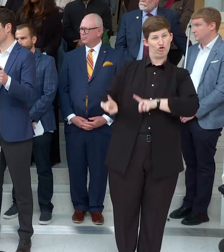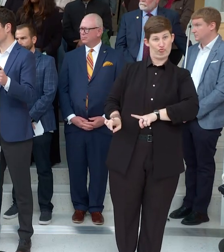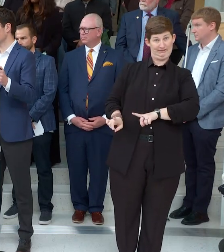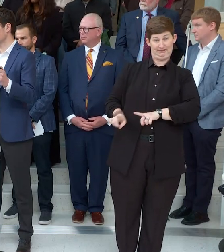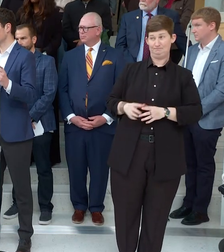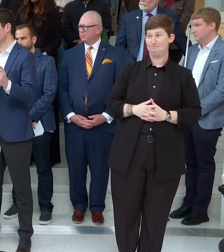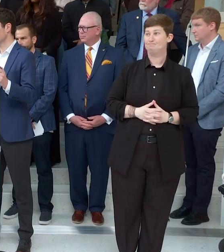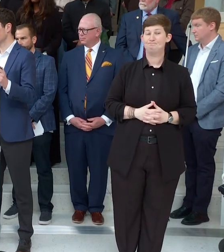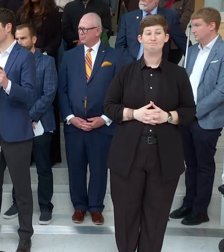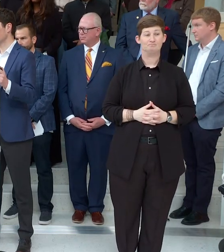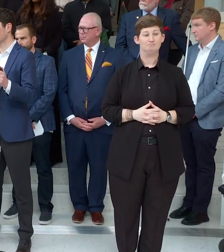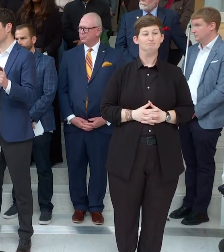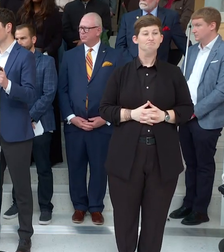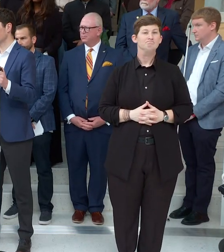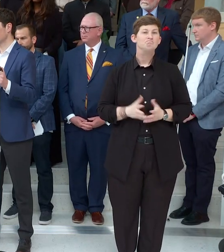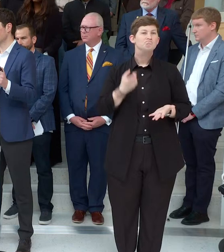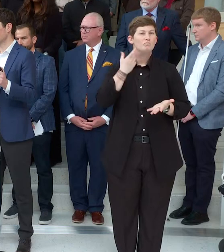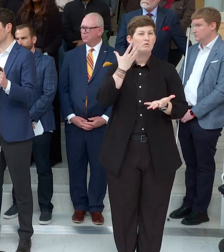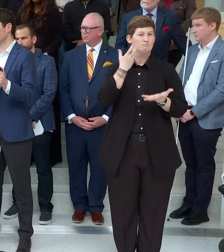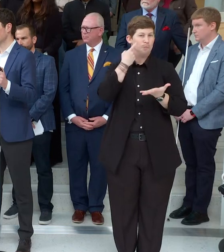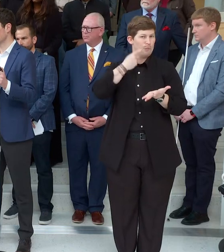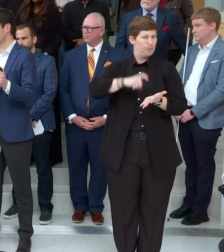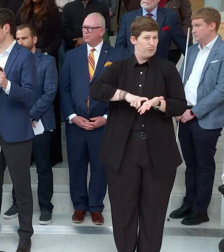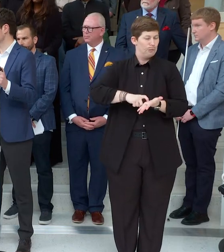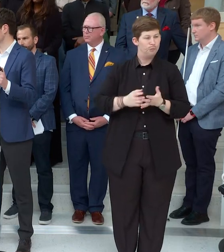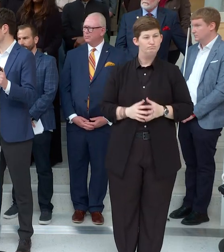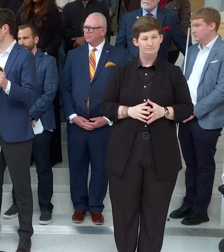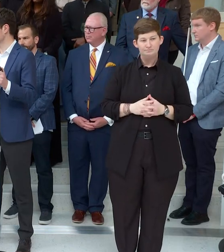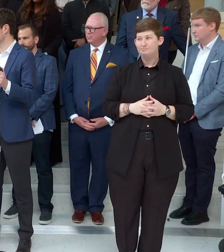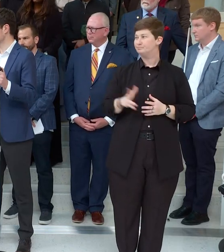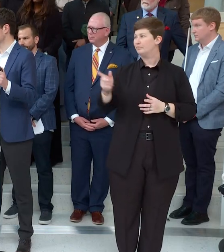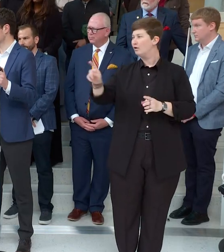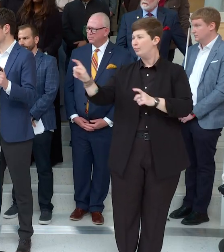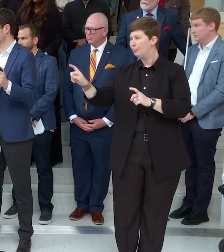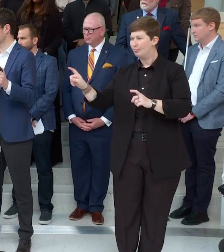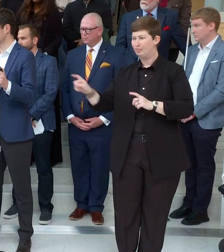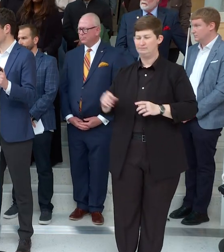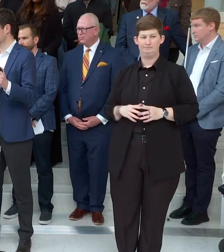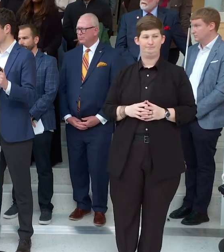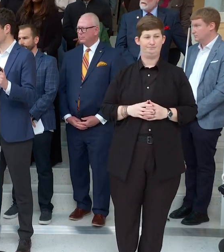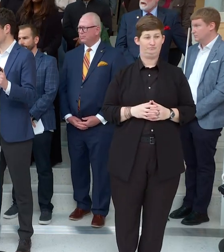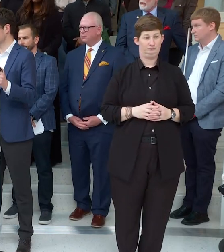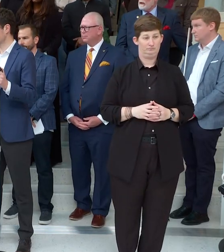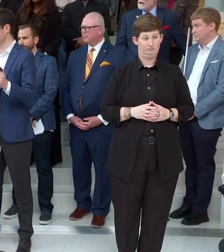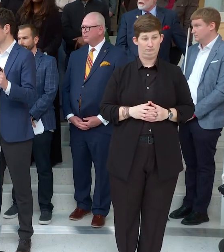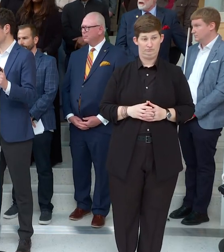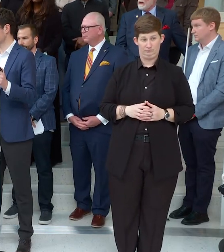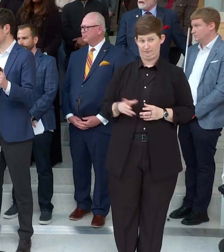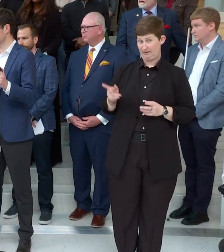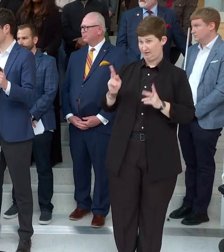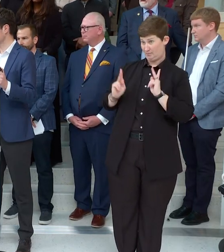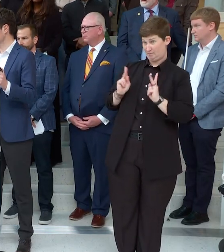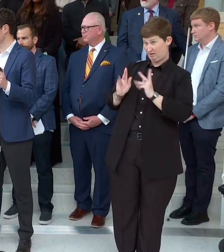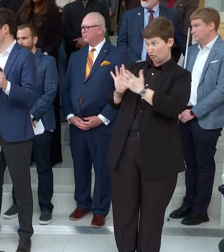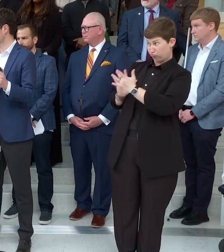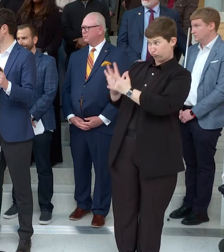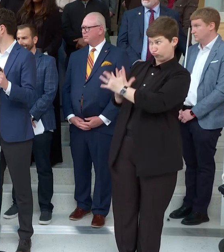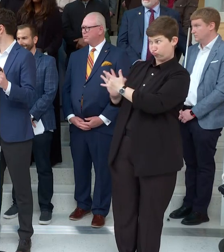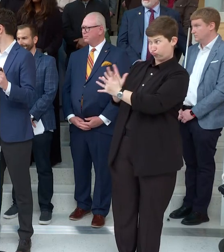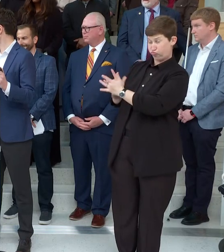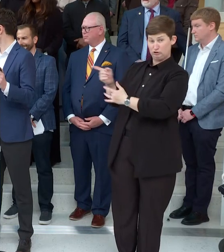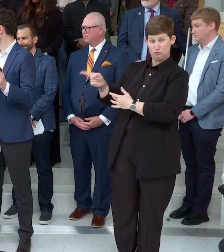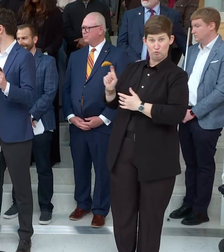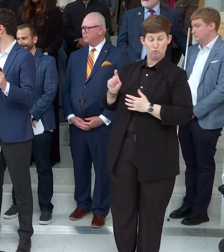and recognize that as well. Are council members getting a lot of phone calls and emails about this issue? I think has been stated